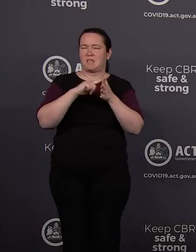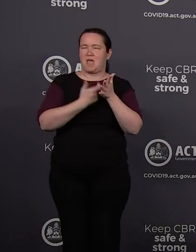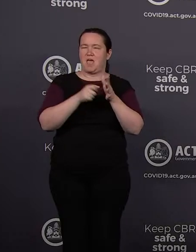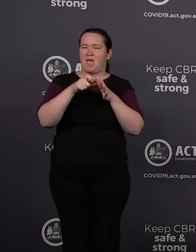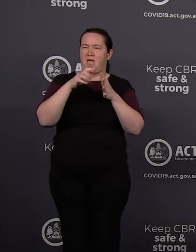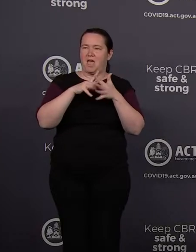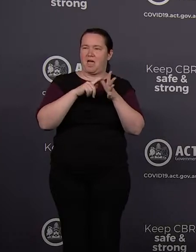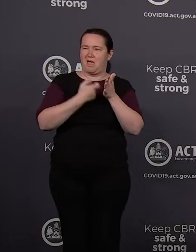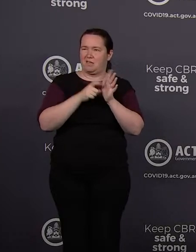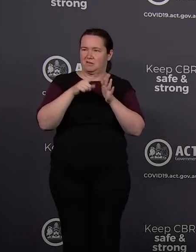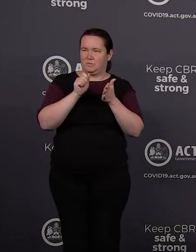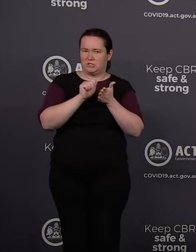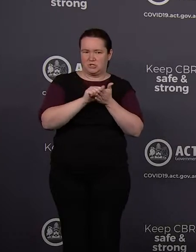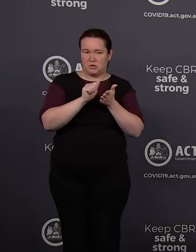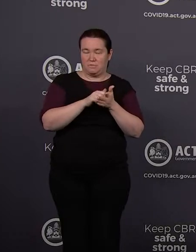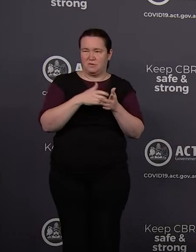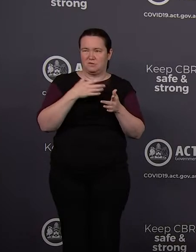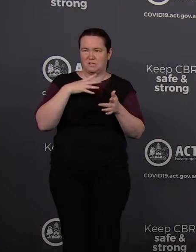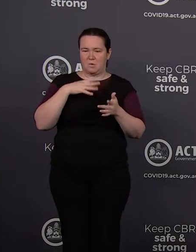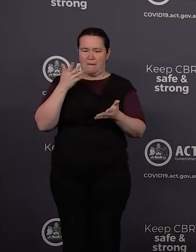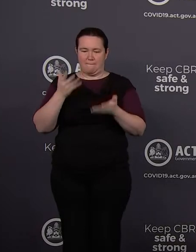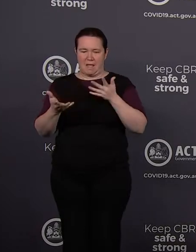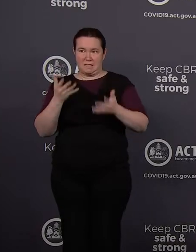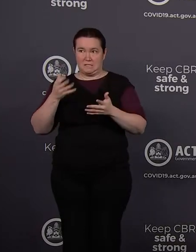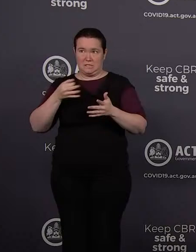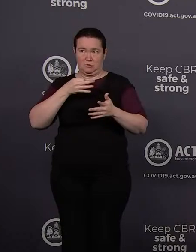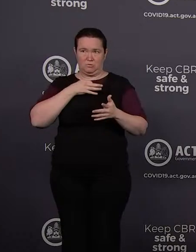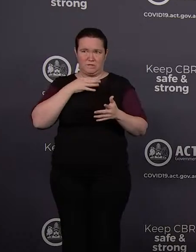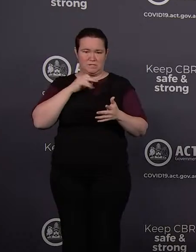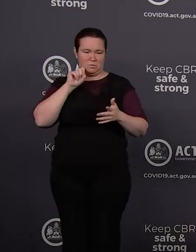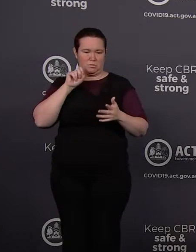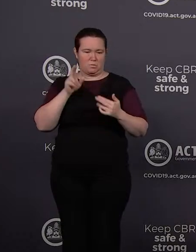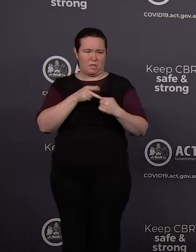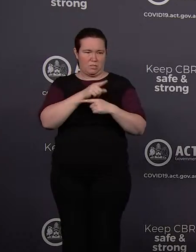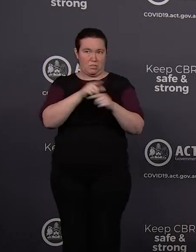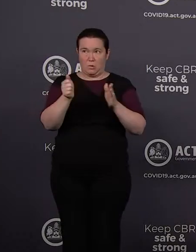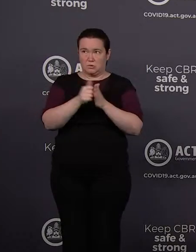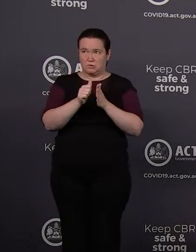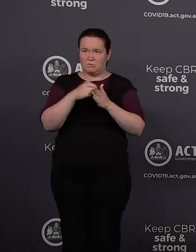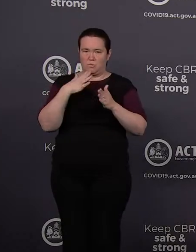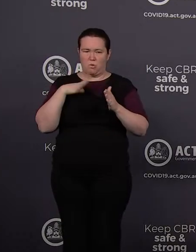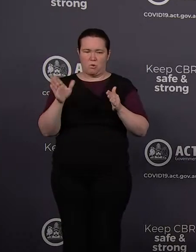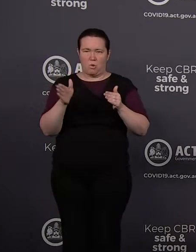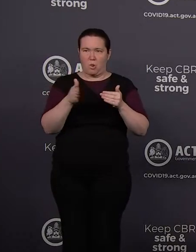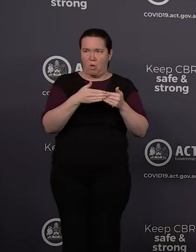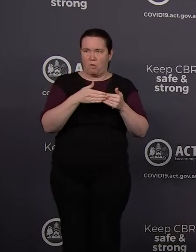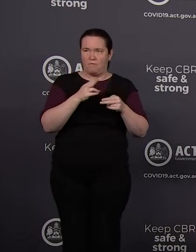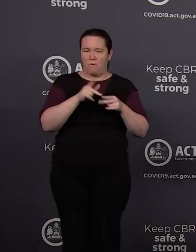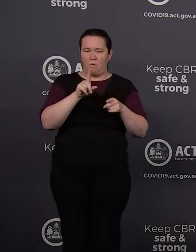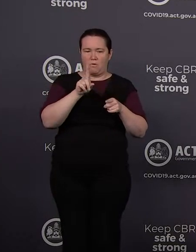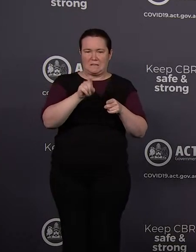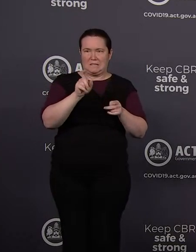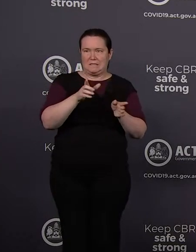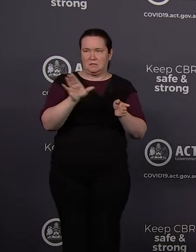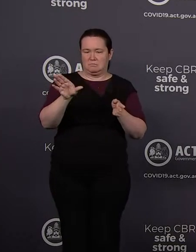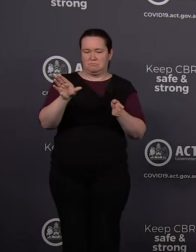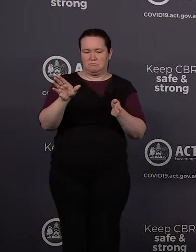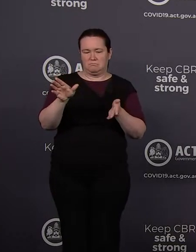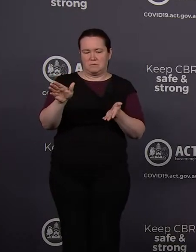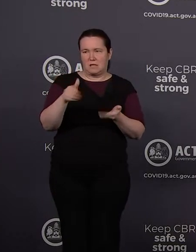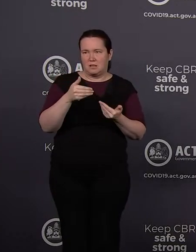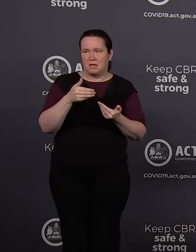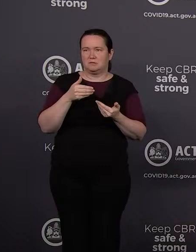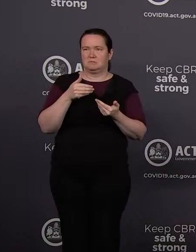around balancing risk associated with those stores and shifting them